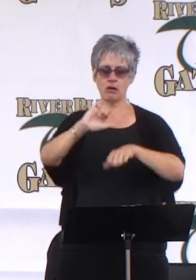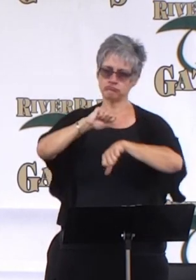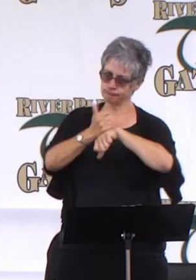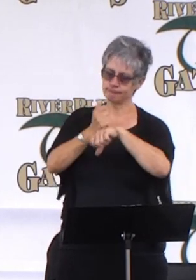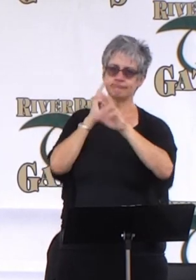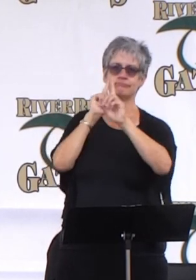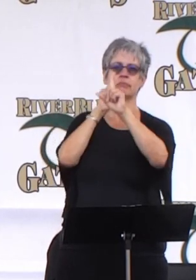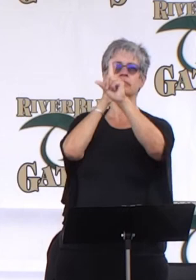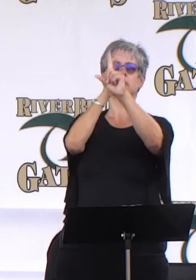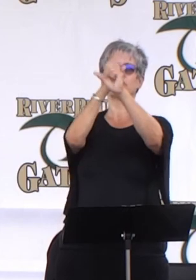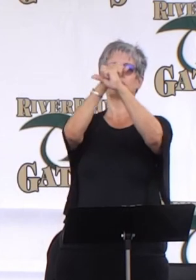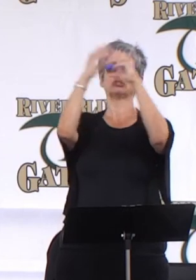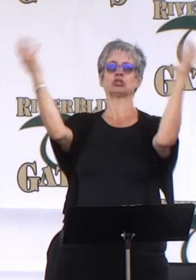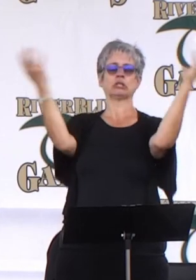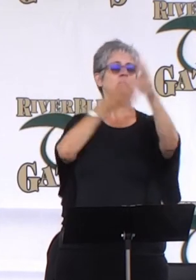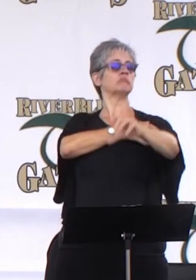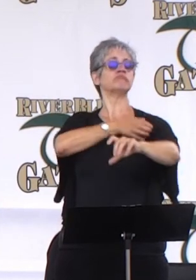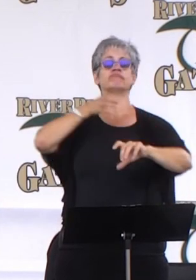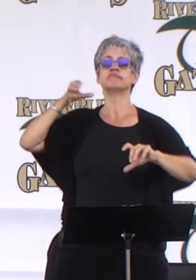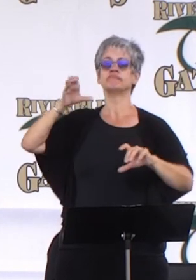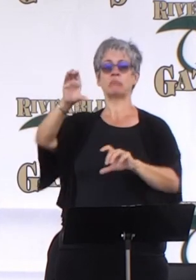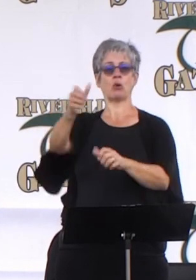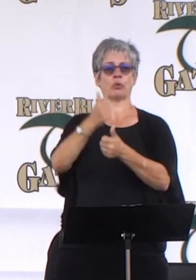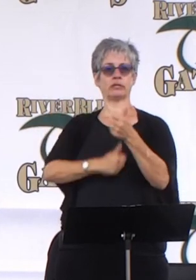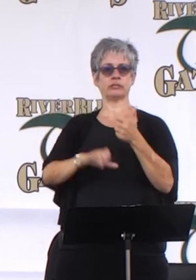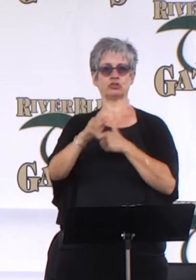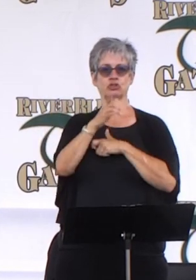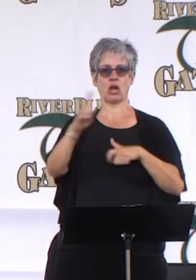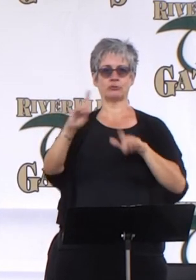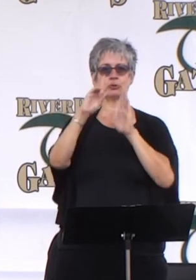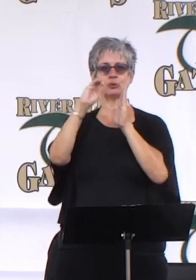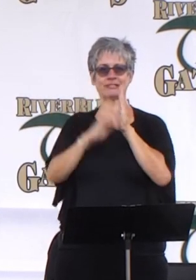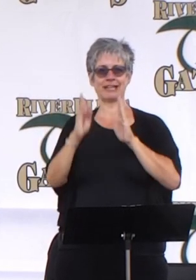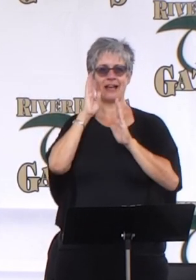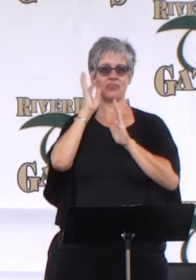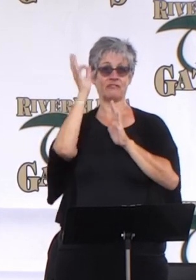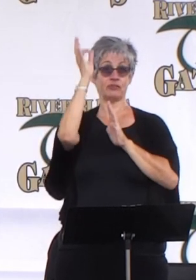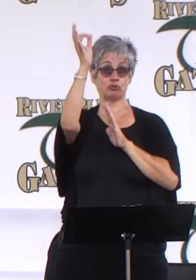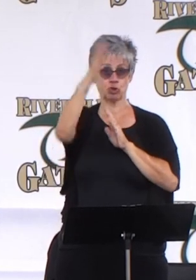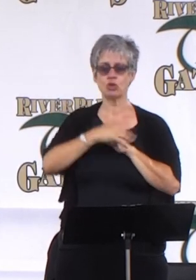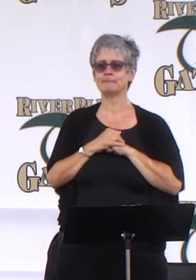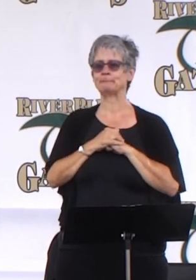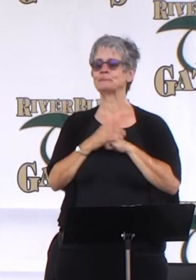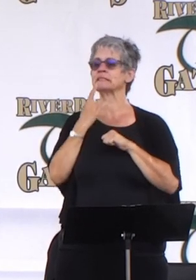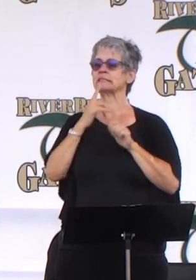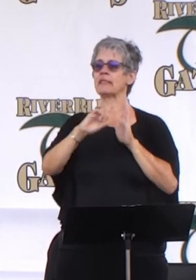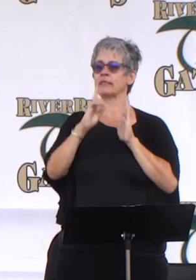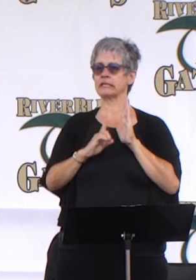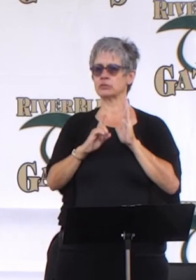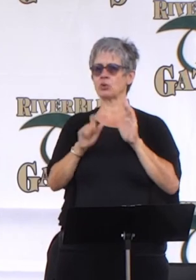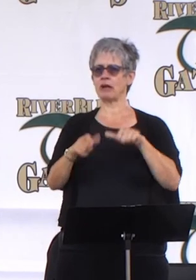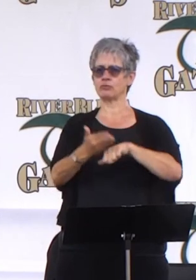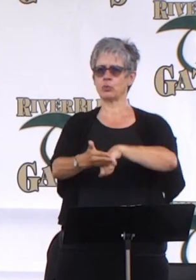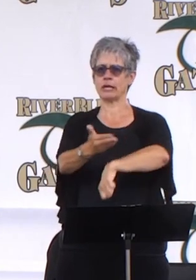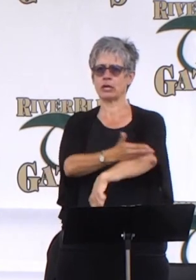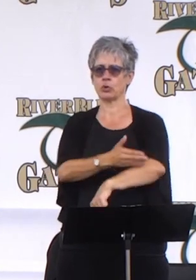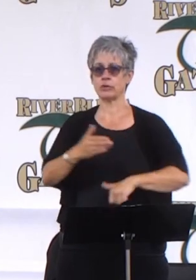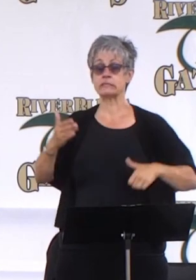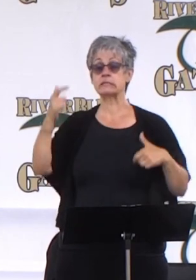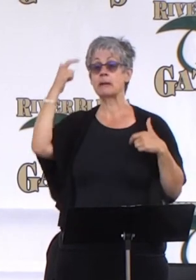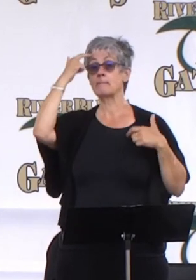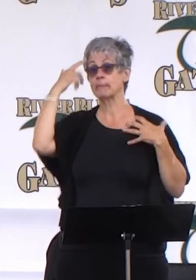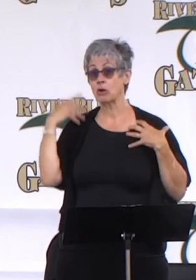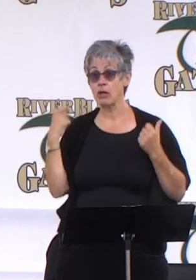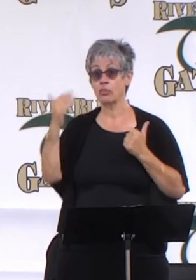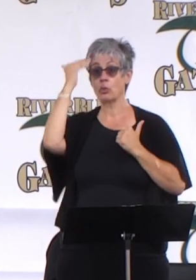established the vision empower each child to design the future. He set a district path to increase mental health and wellness,